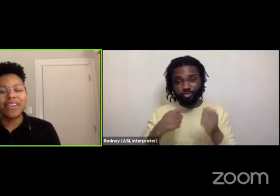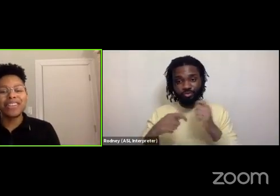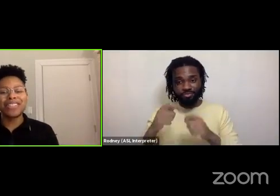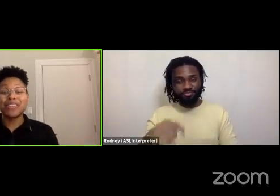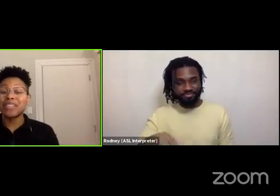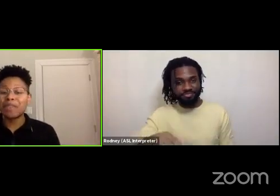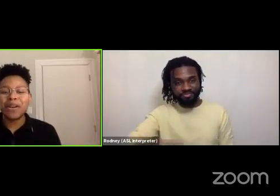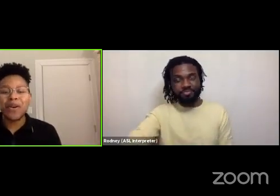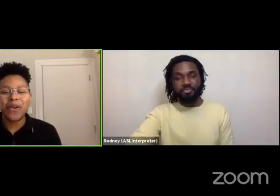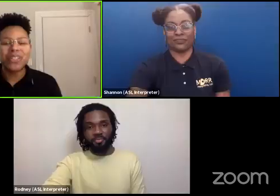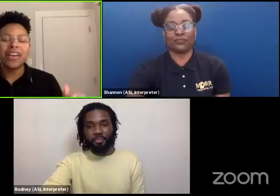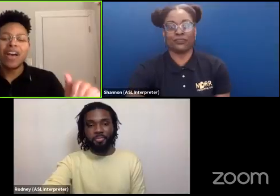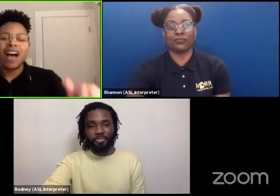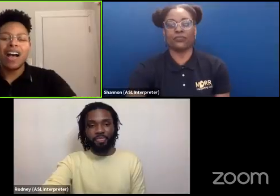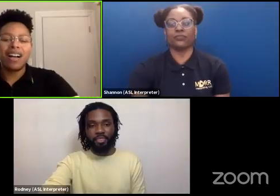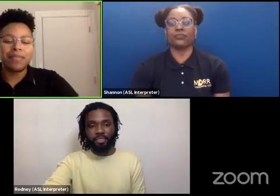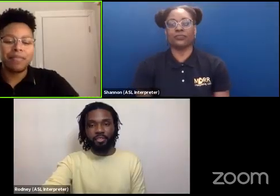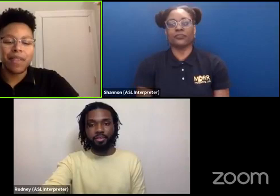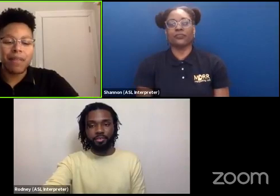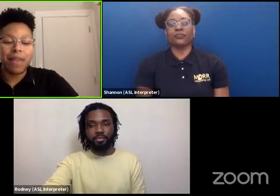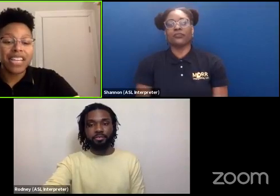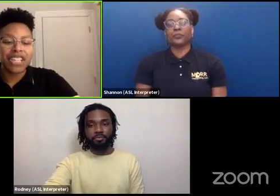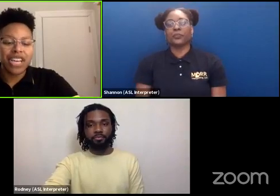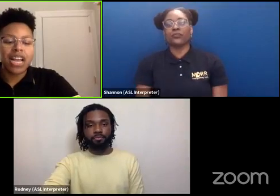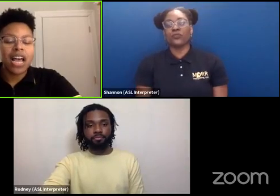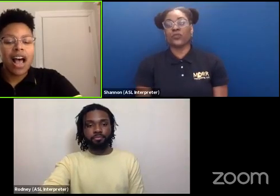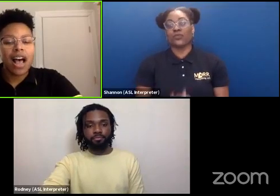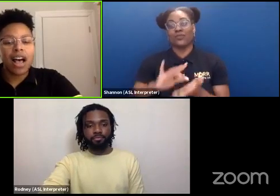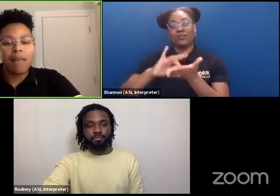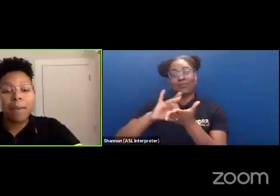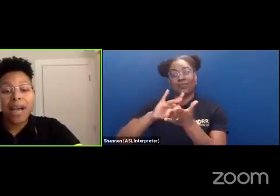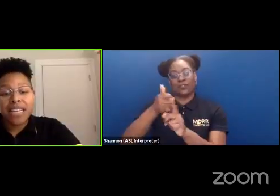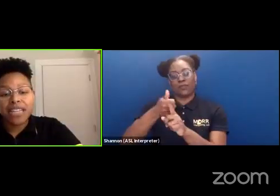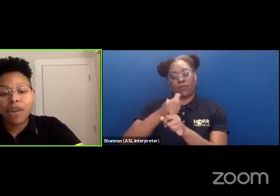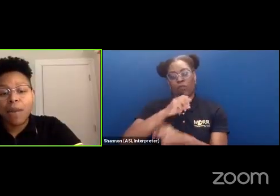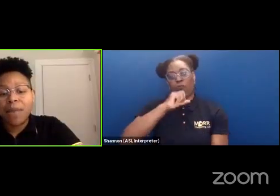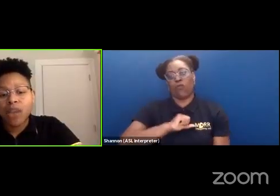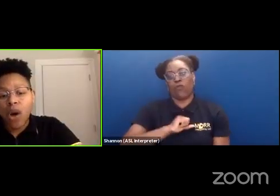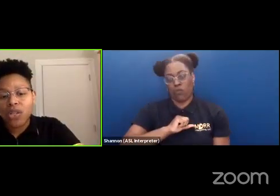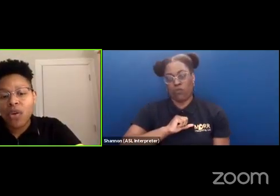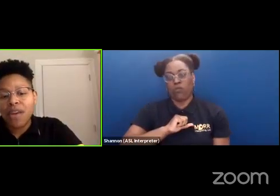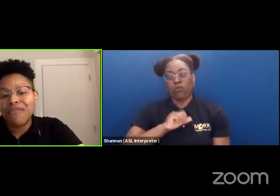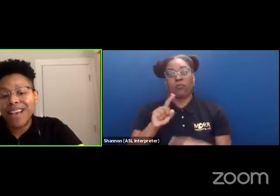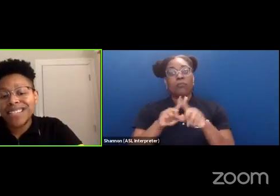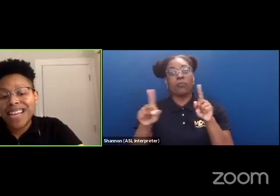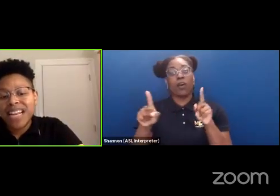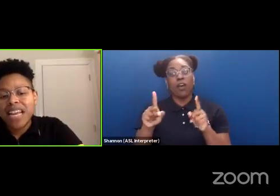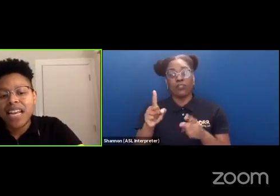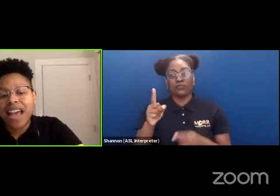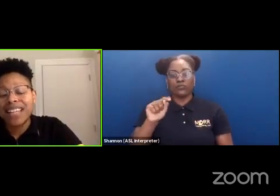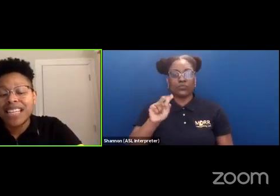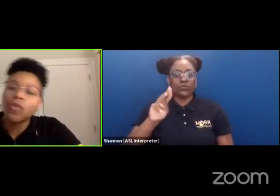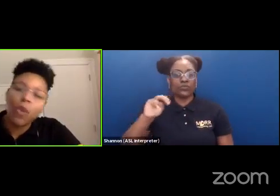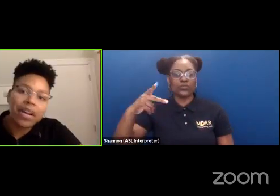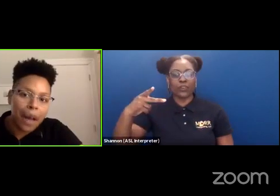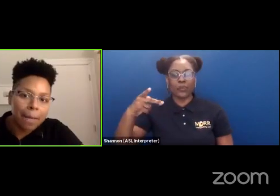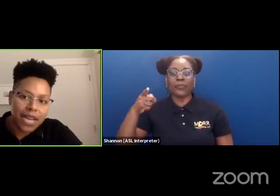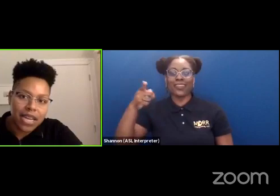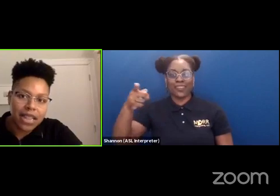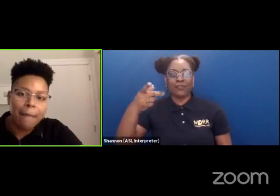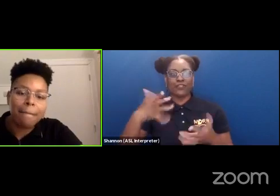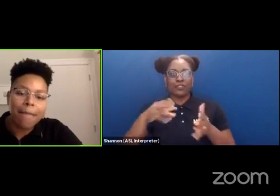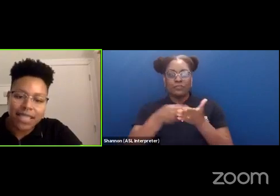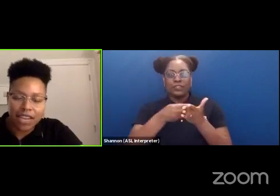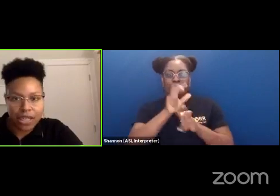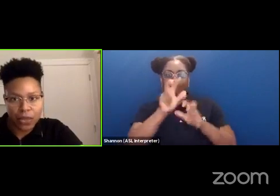right? So it's a pretty old medication, but Trump is also invested in at least one